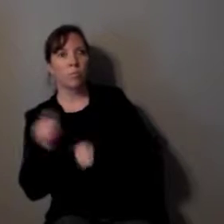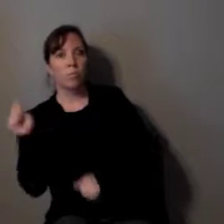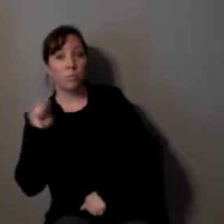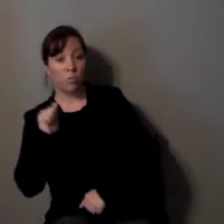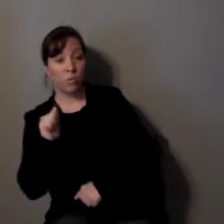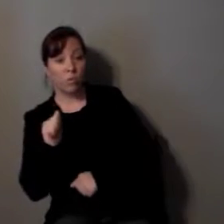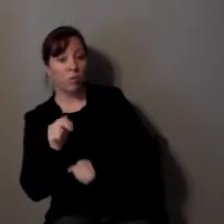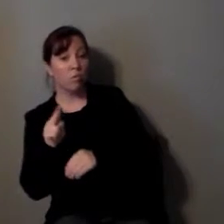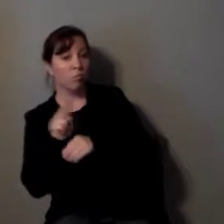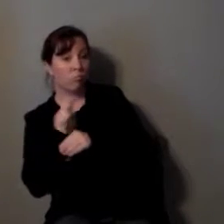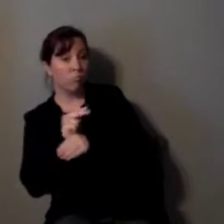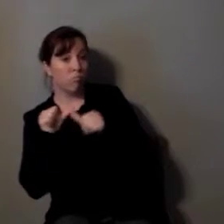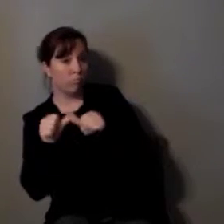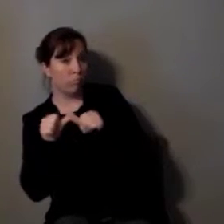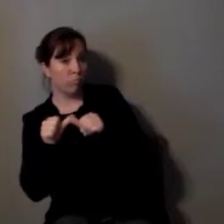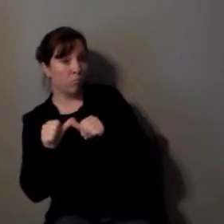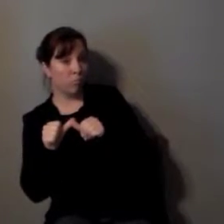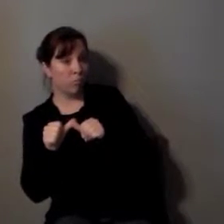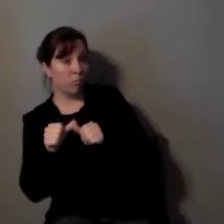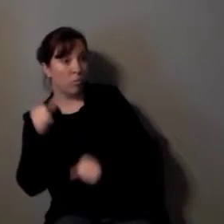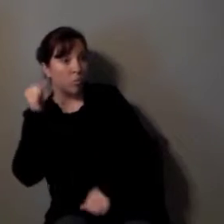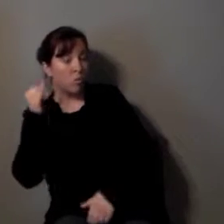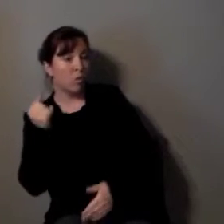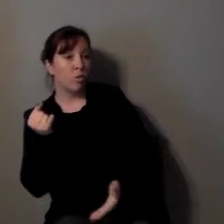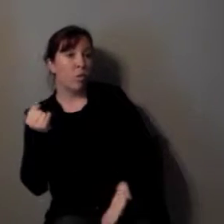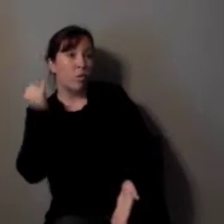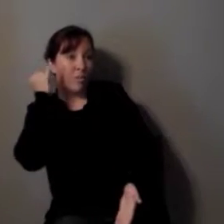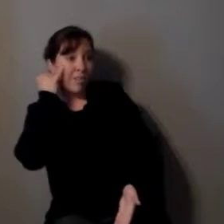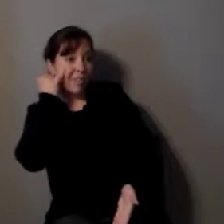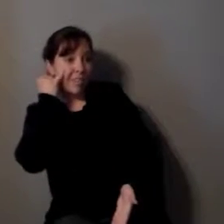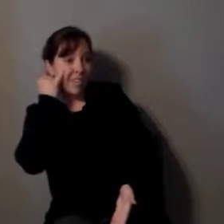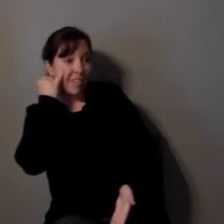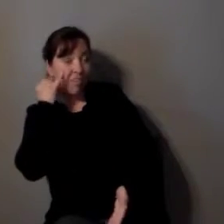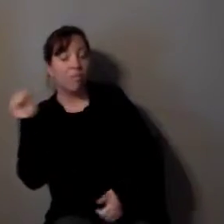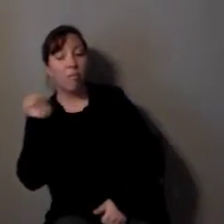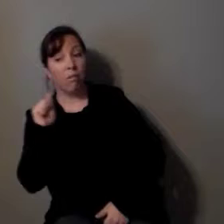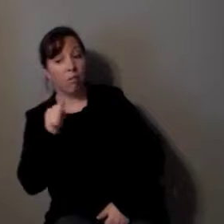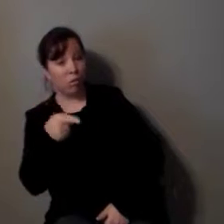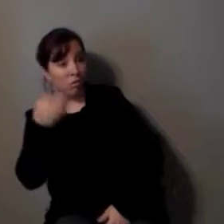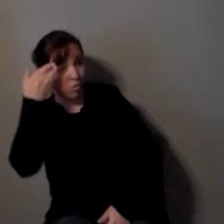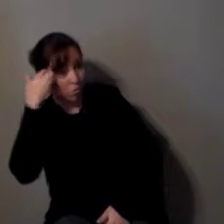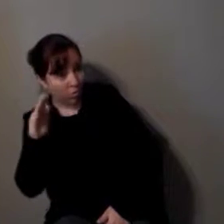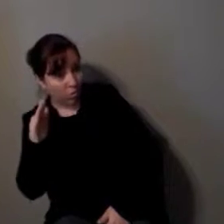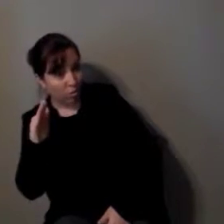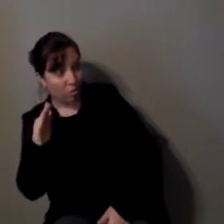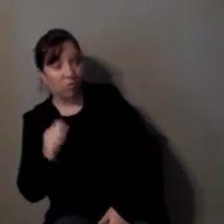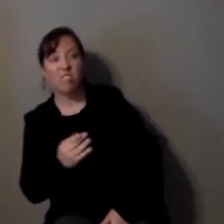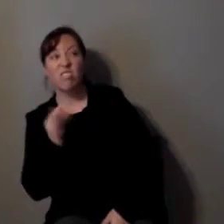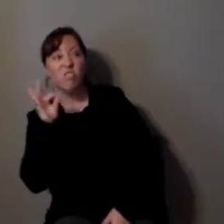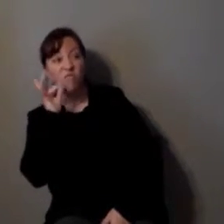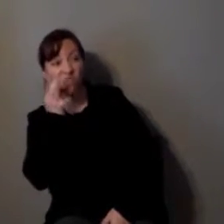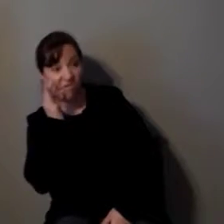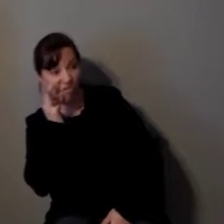avocado is, it's actually a very delicious fruit. It's actually the fattiest of all the fruits. You probably didn't even think it was a fruit if you ate